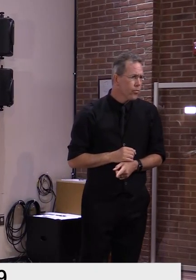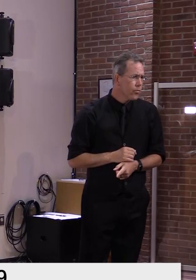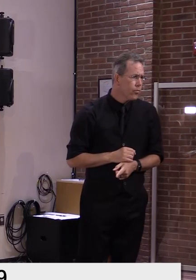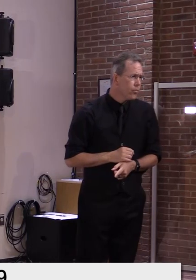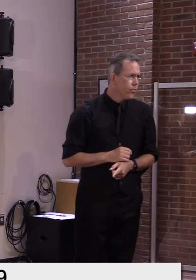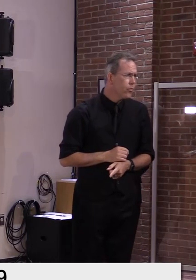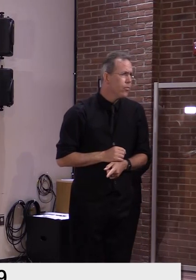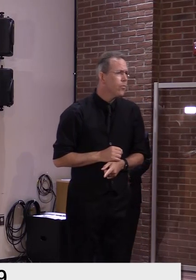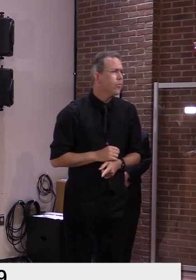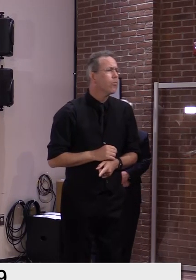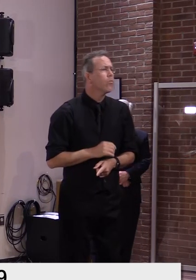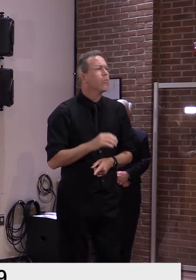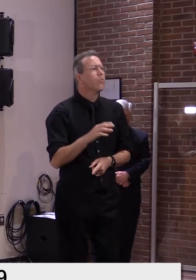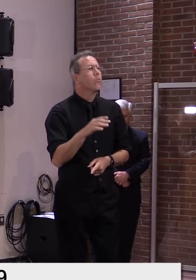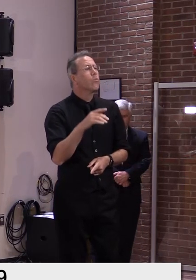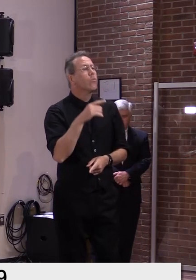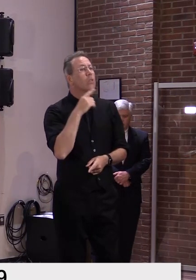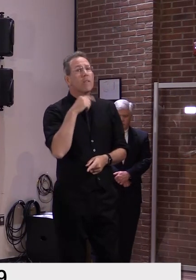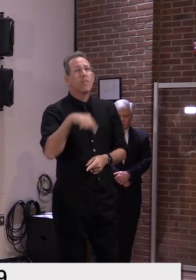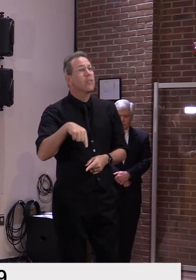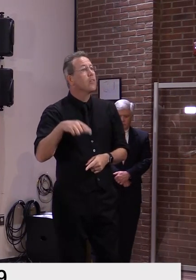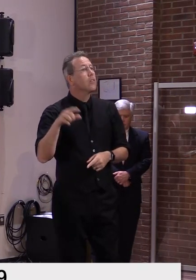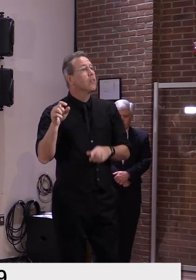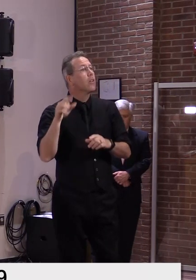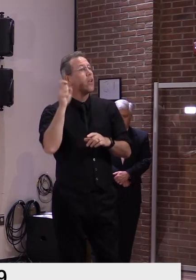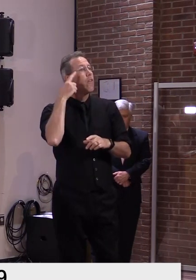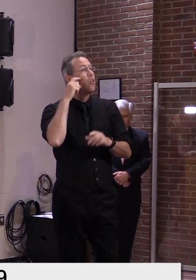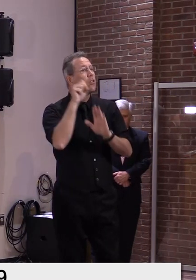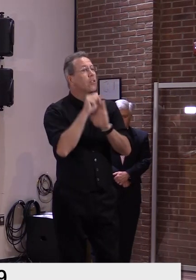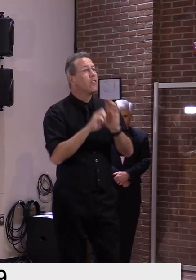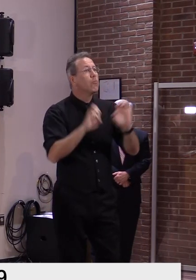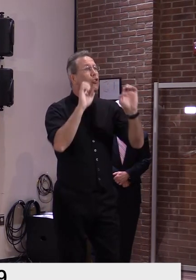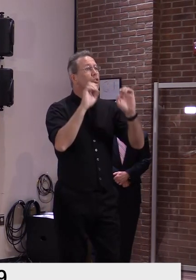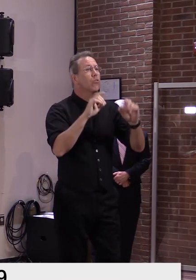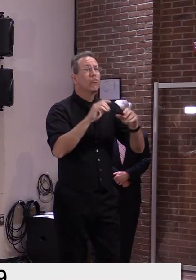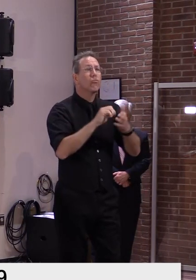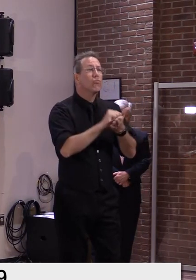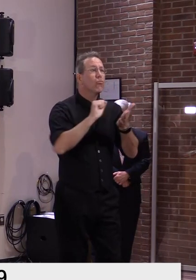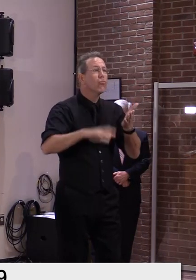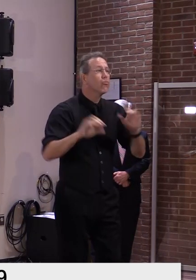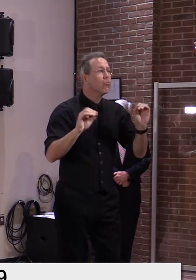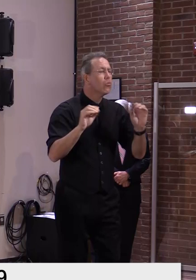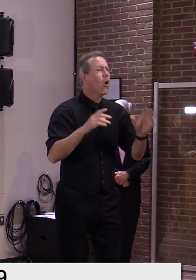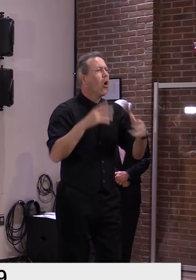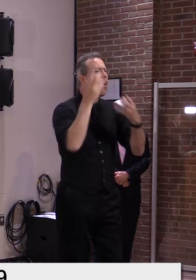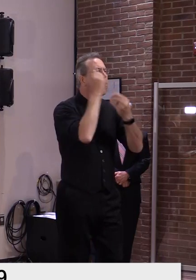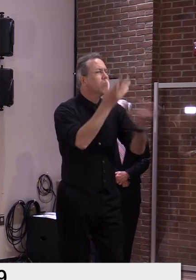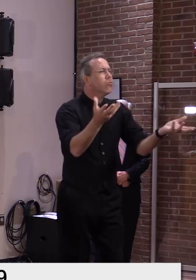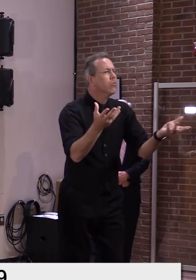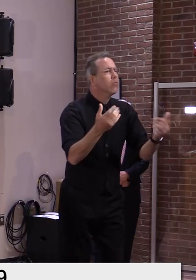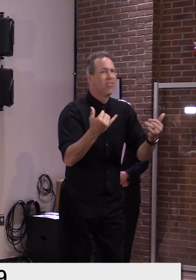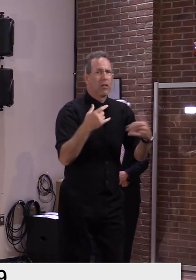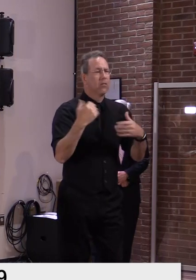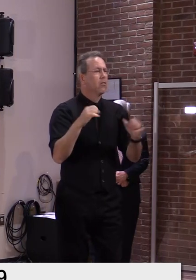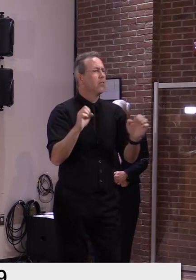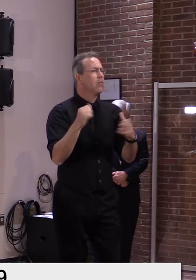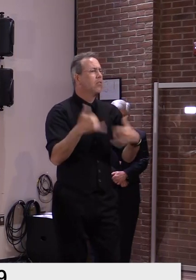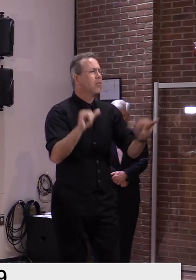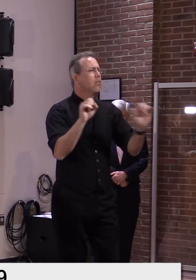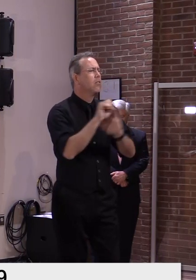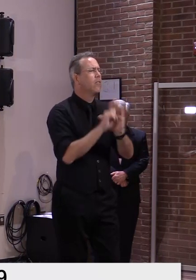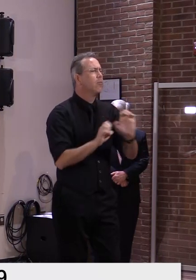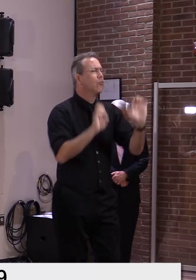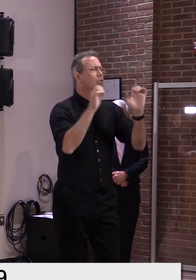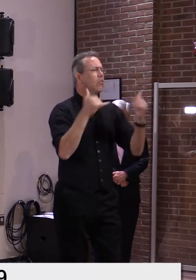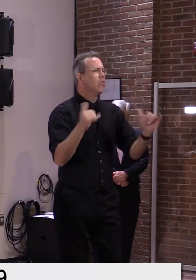were to expire. And that's what we're currently considering at this point. But we have published the guidance for graduation that's been out for several